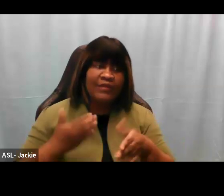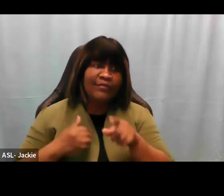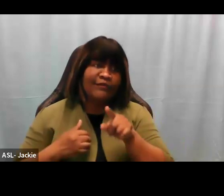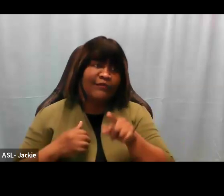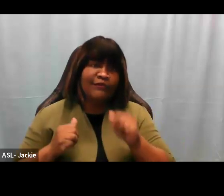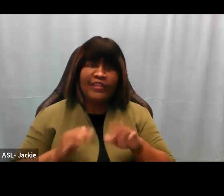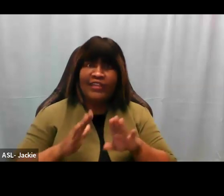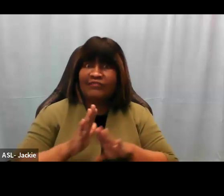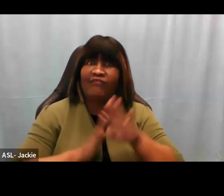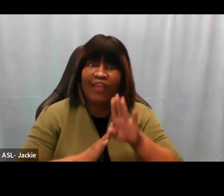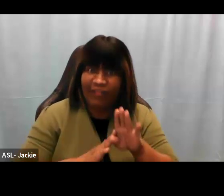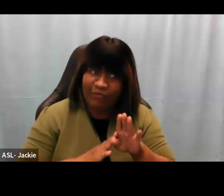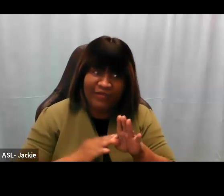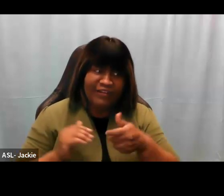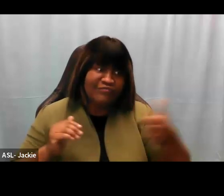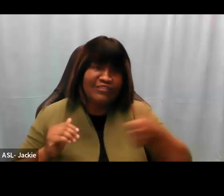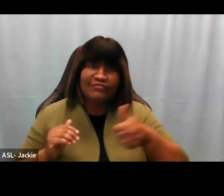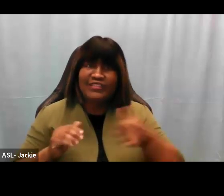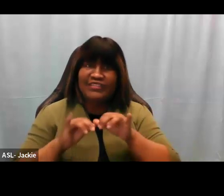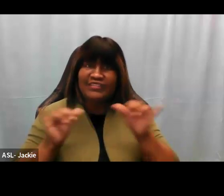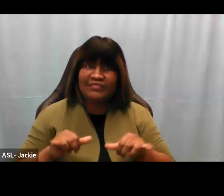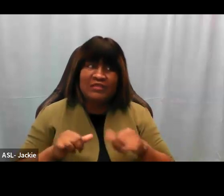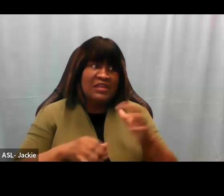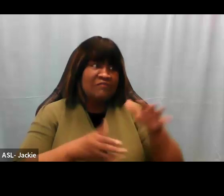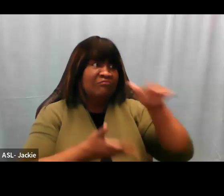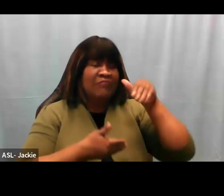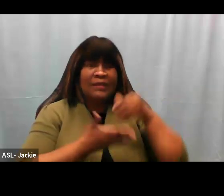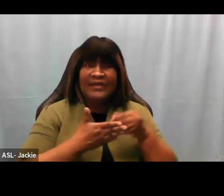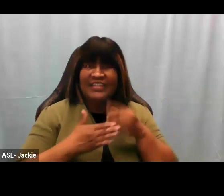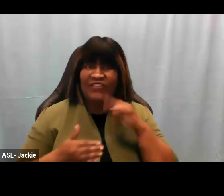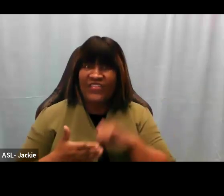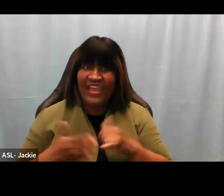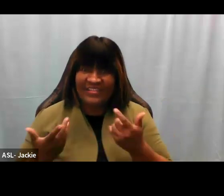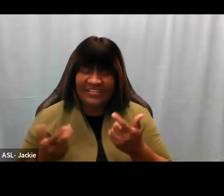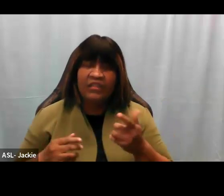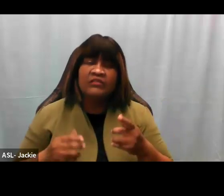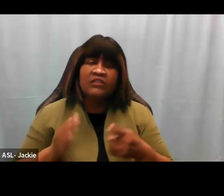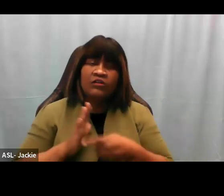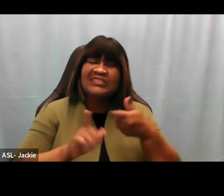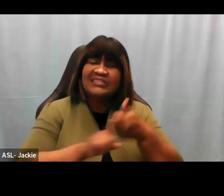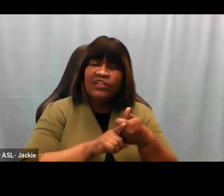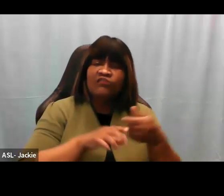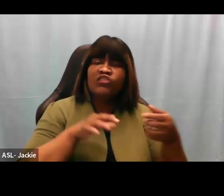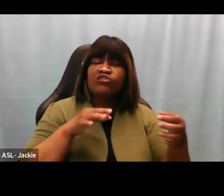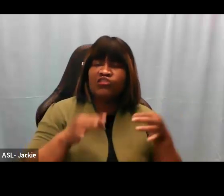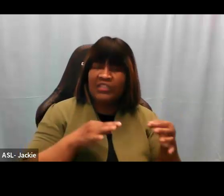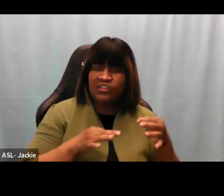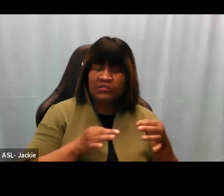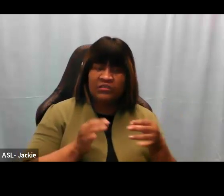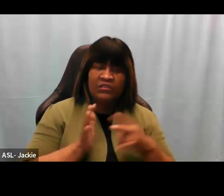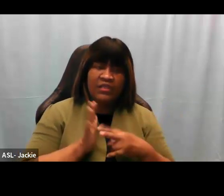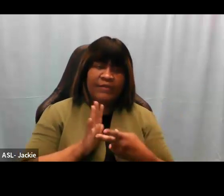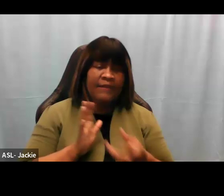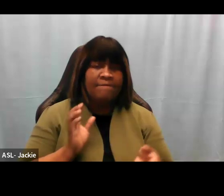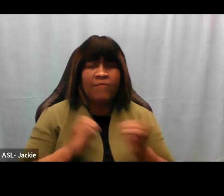even develop one of your own and you can get some funding for it. But with self-direction comes even more